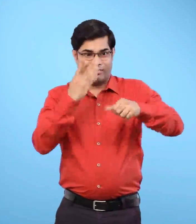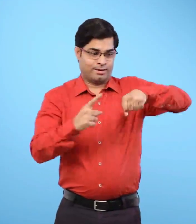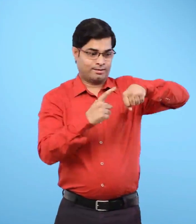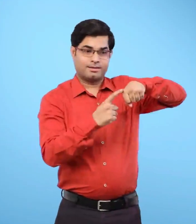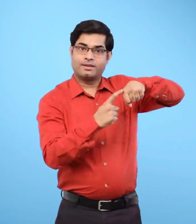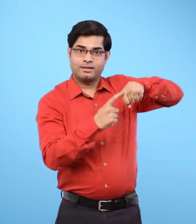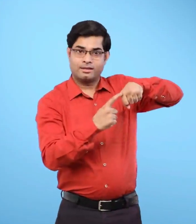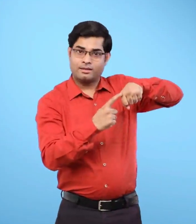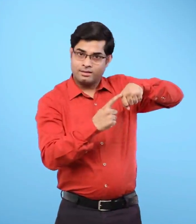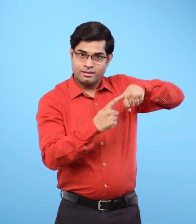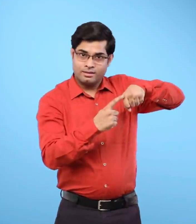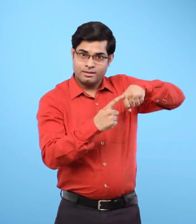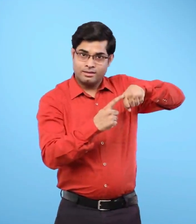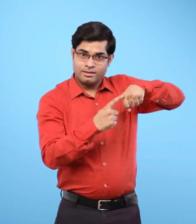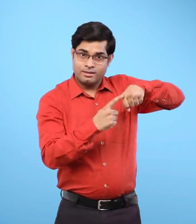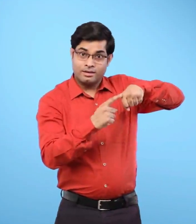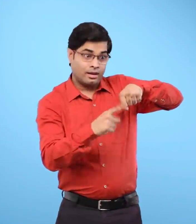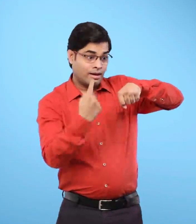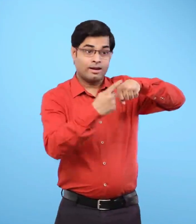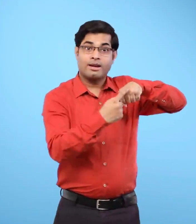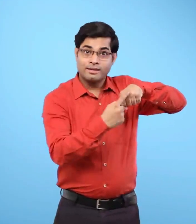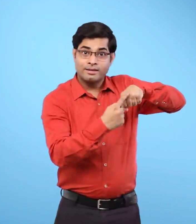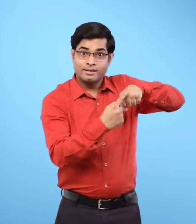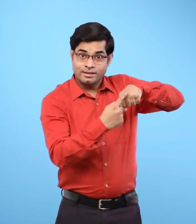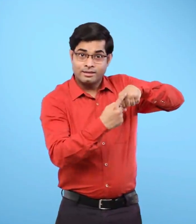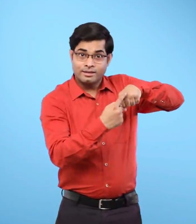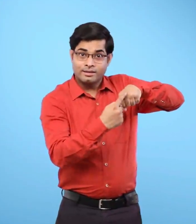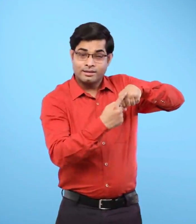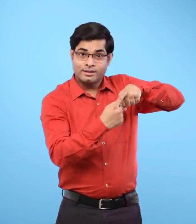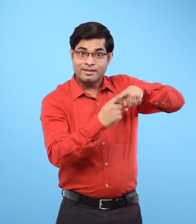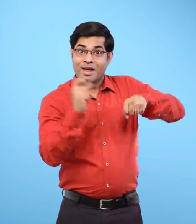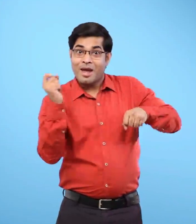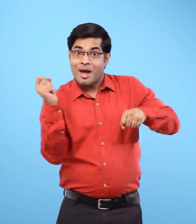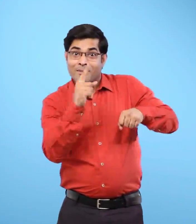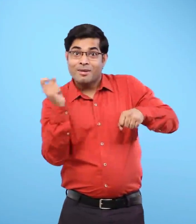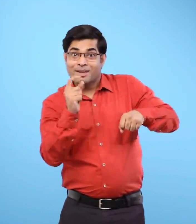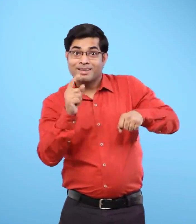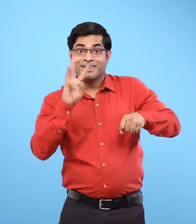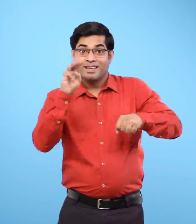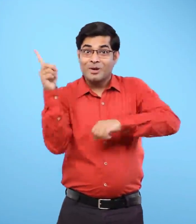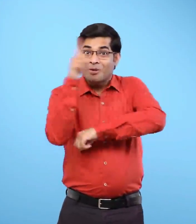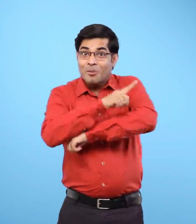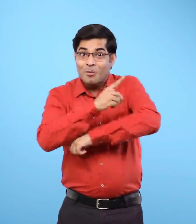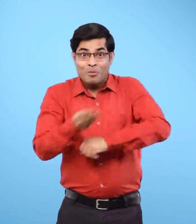Starting with January, the long months sit on the knuckles, while short months are in the spaces between.